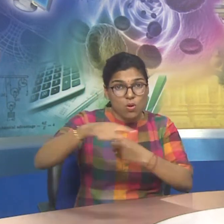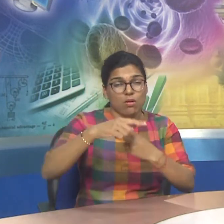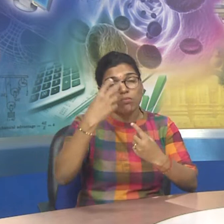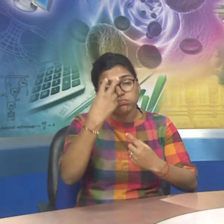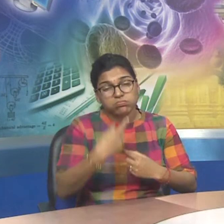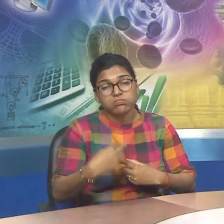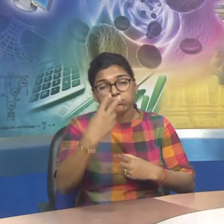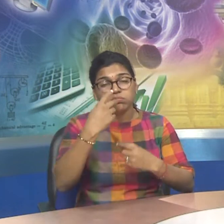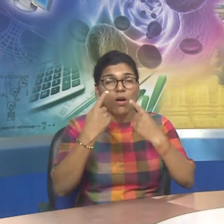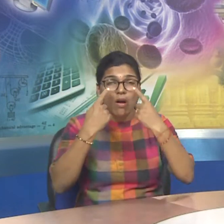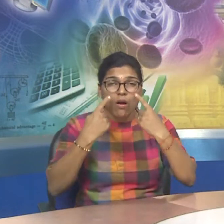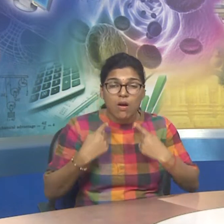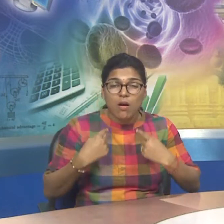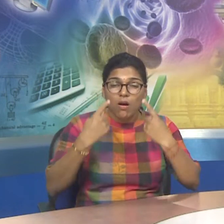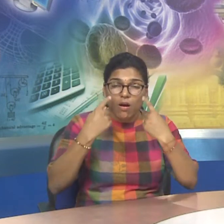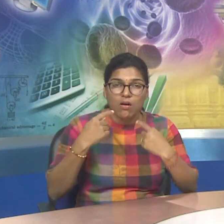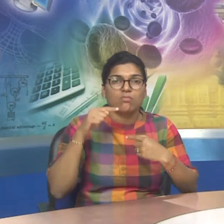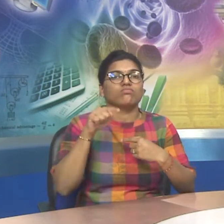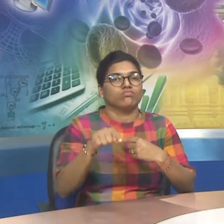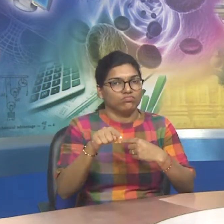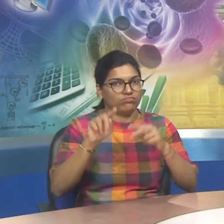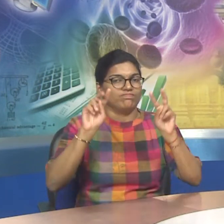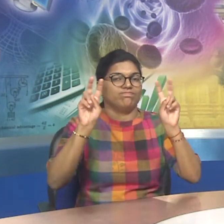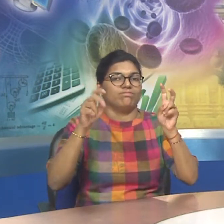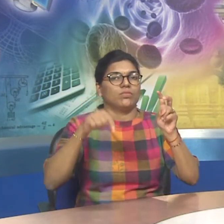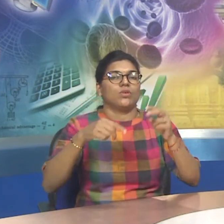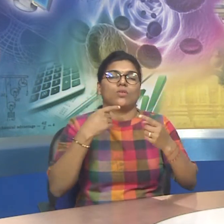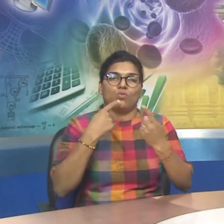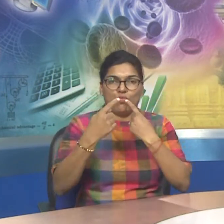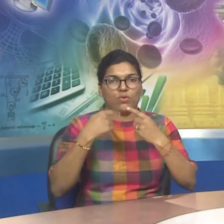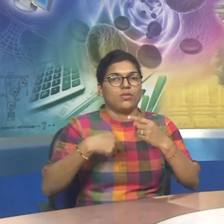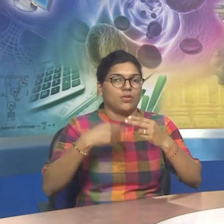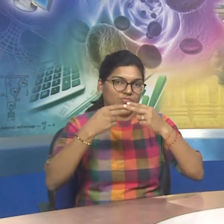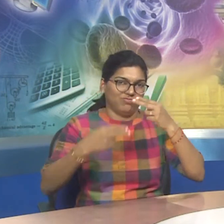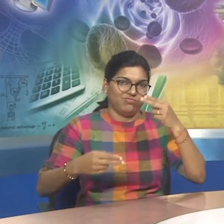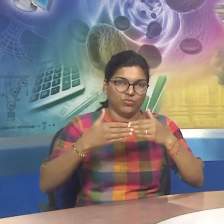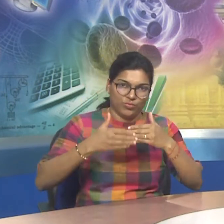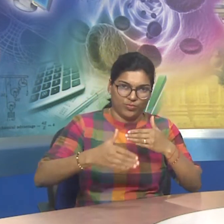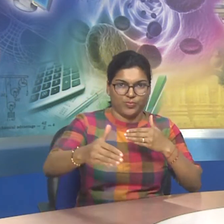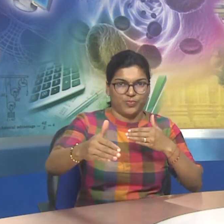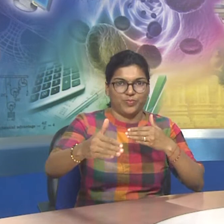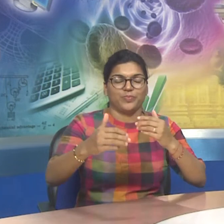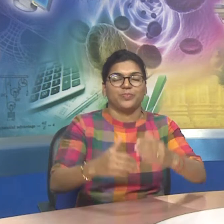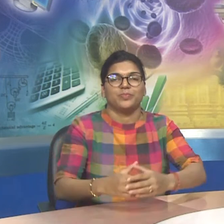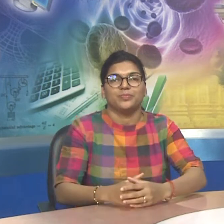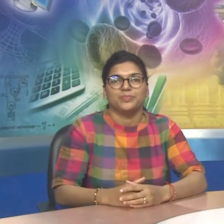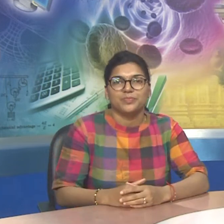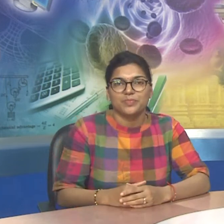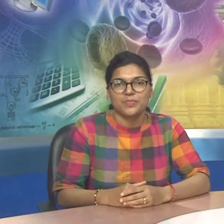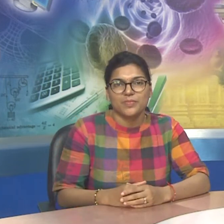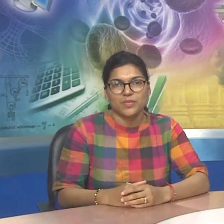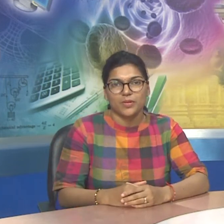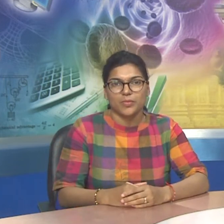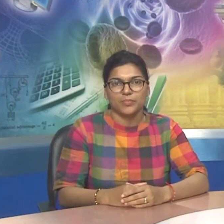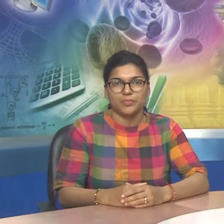It is a poem about children's. So let's begin